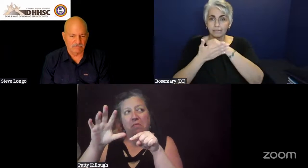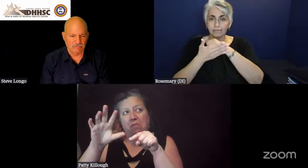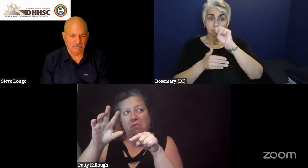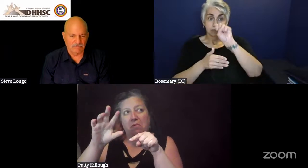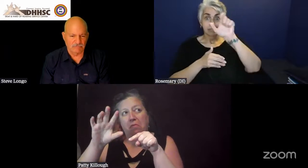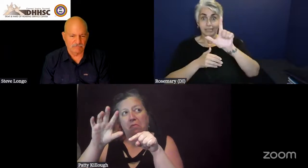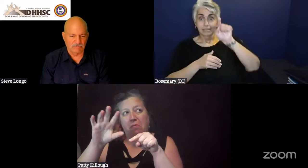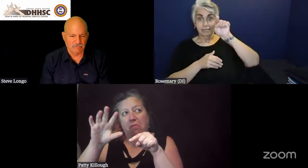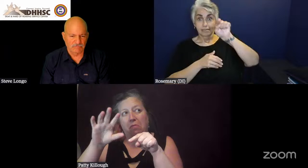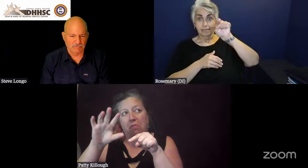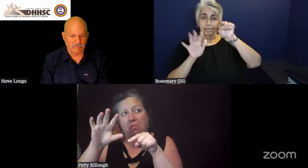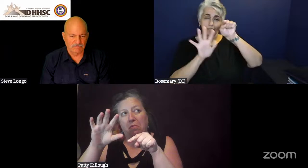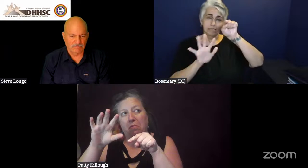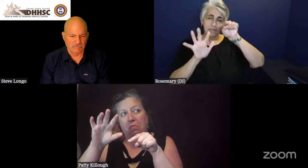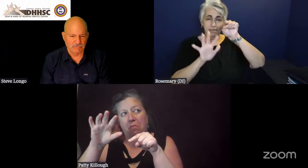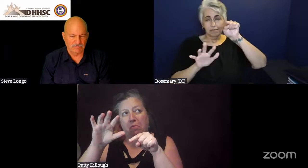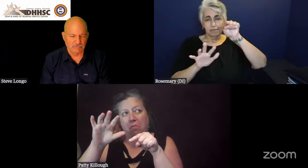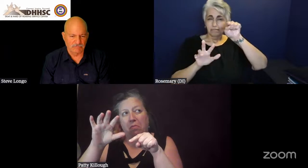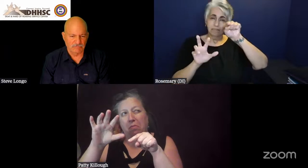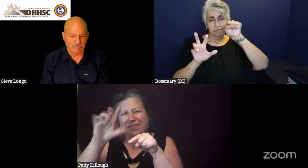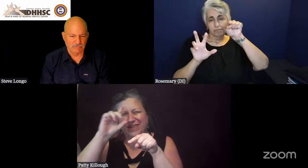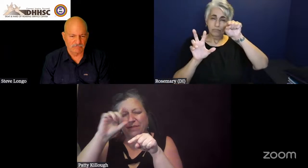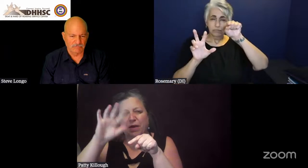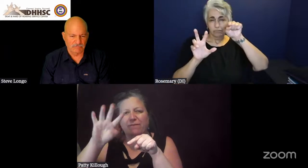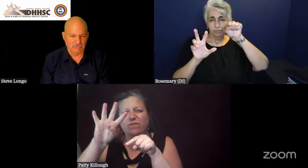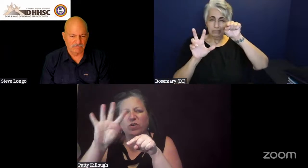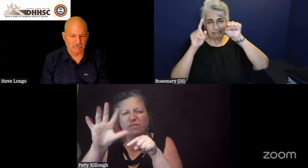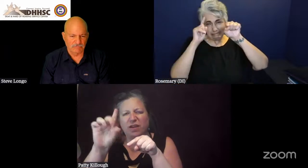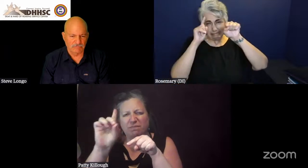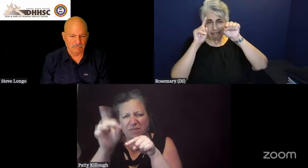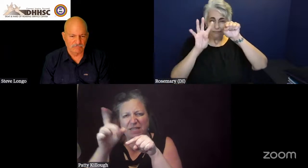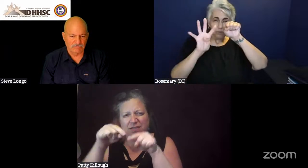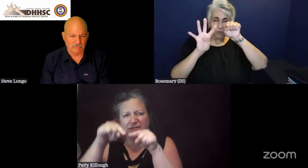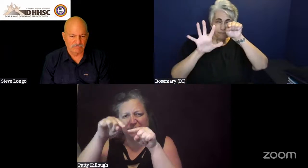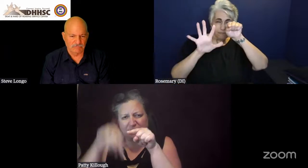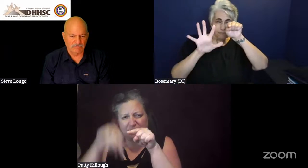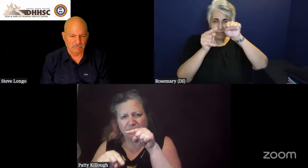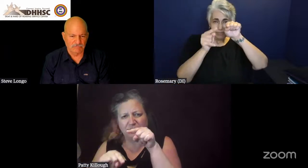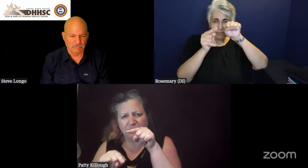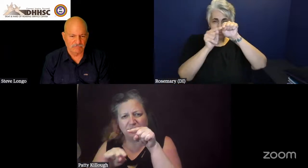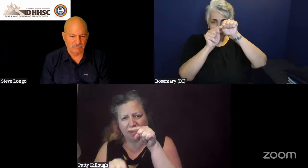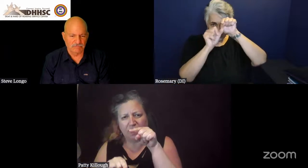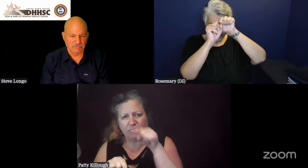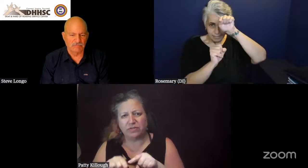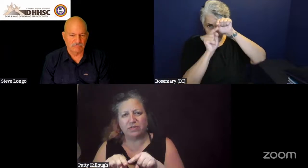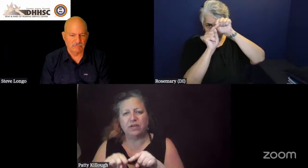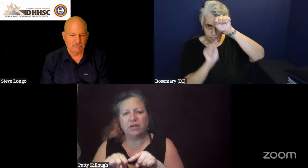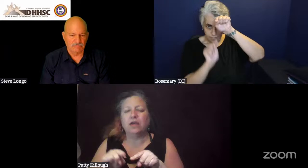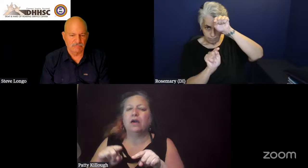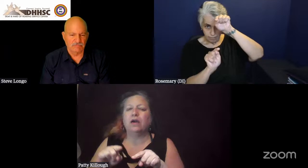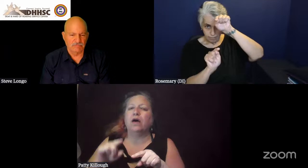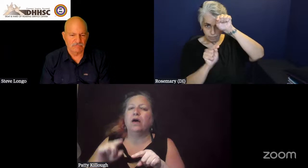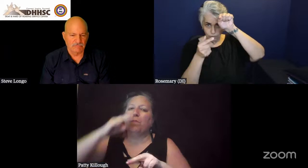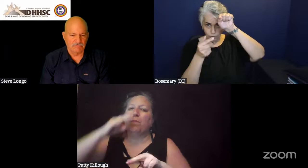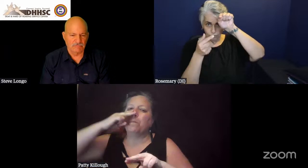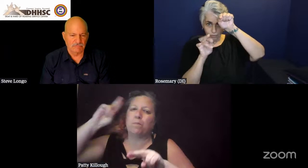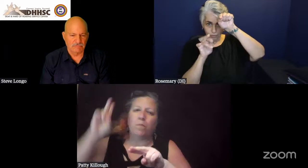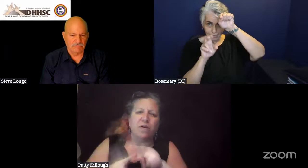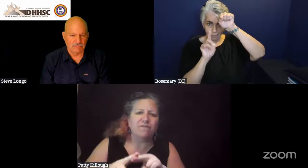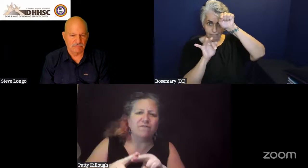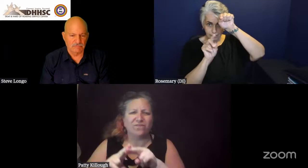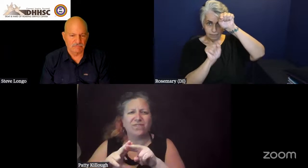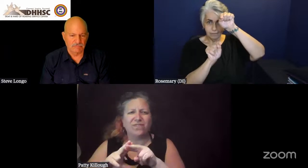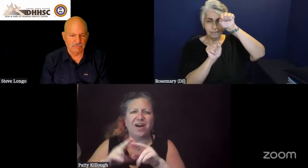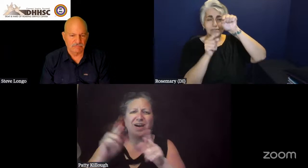South Monterey County. Salinas is about, I think it's 45 minutes north